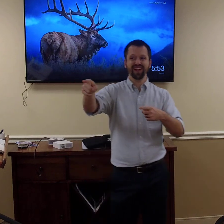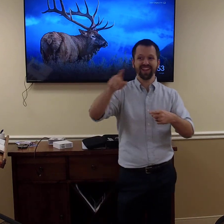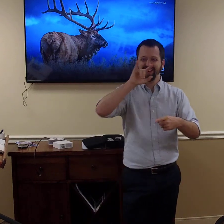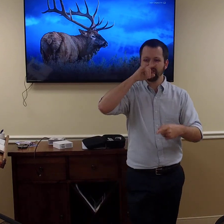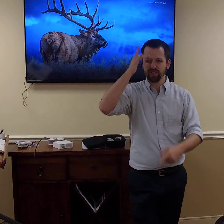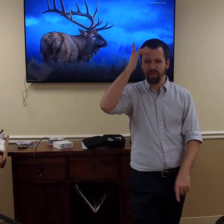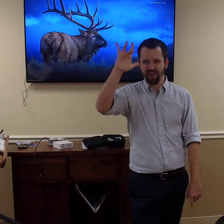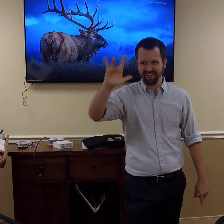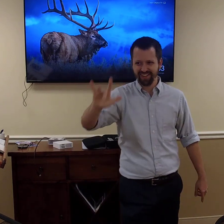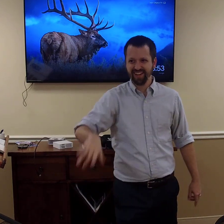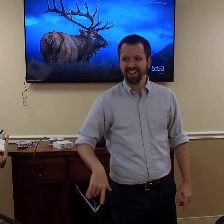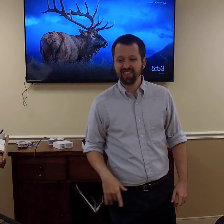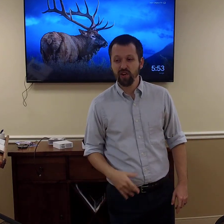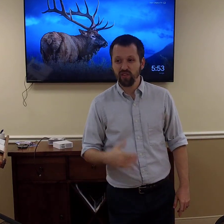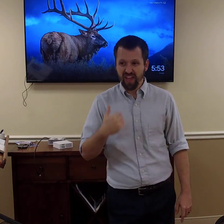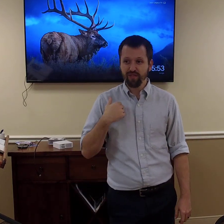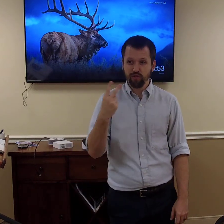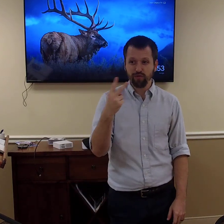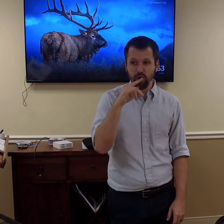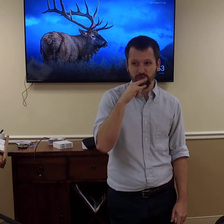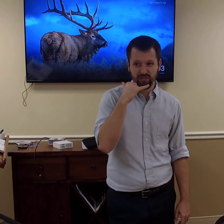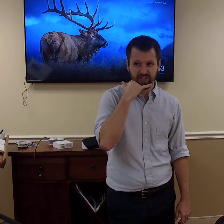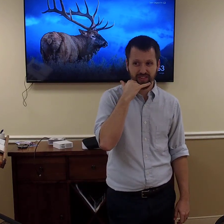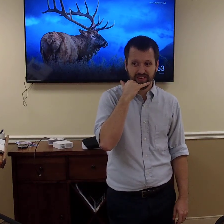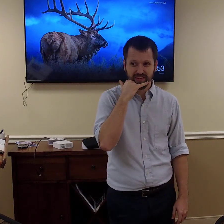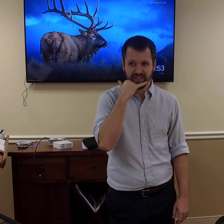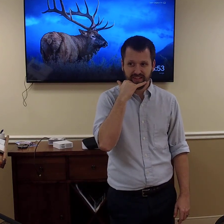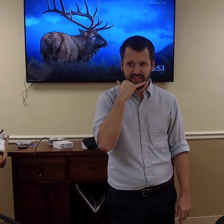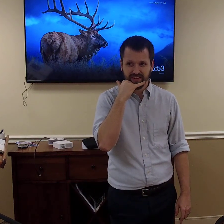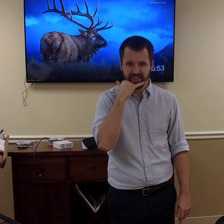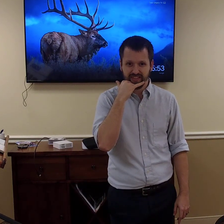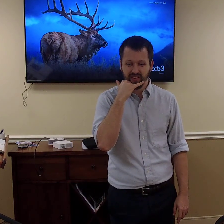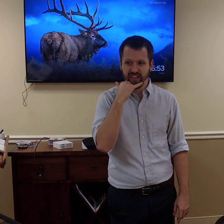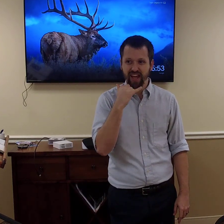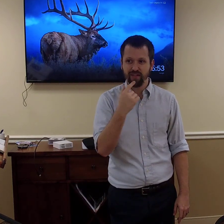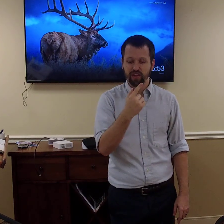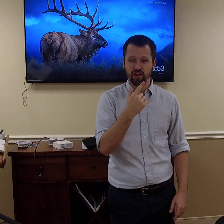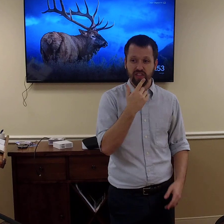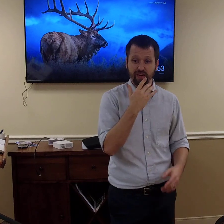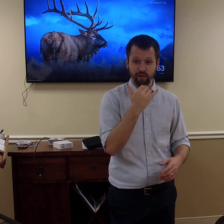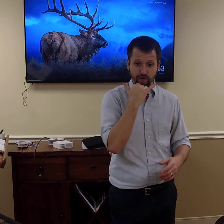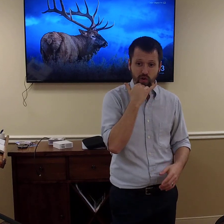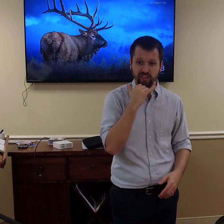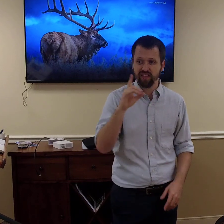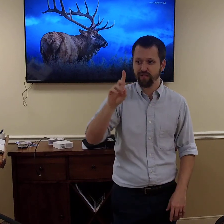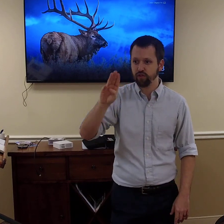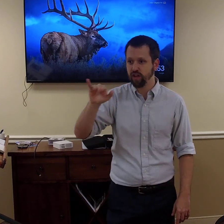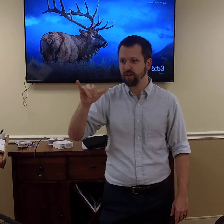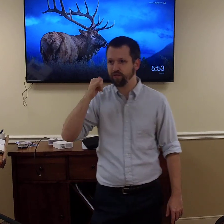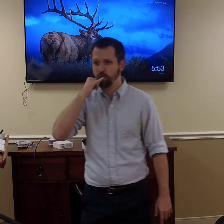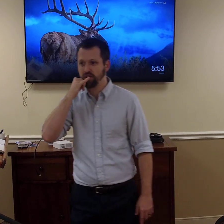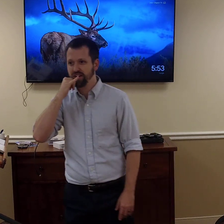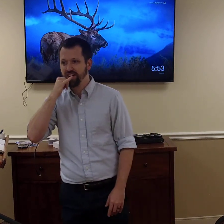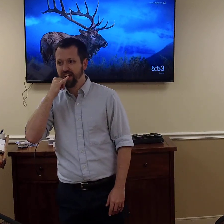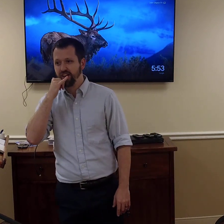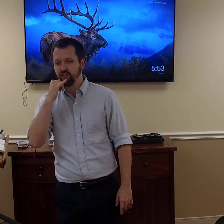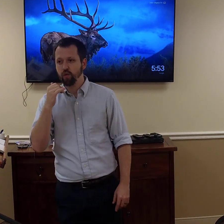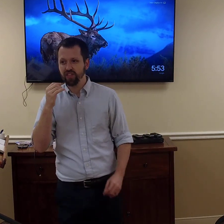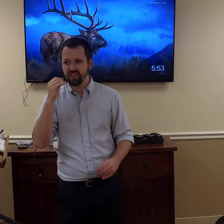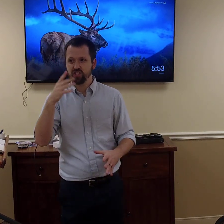Kids are smart. So they have 2 phones. So they have their phone and they have their dummy phone. And so when the teacher has